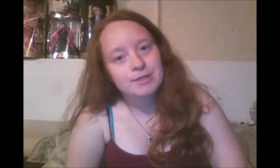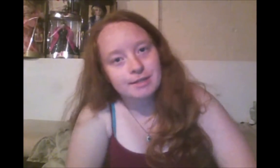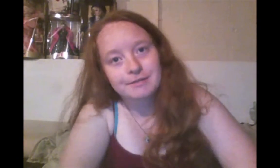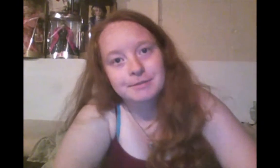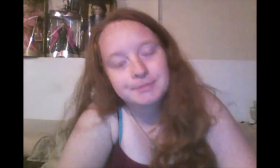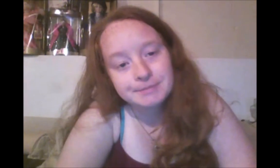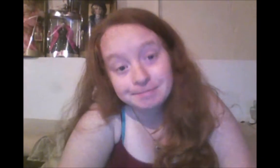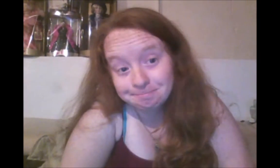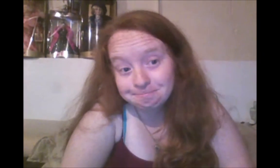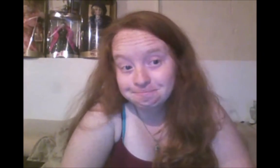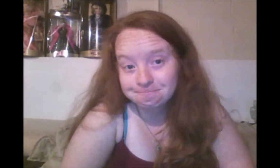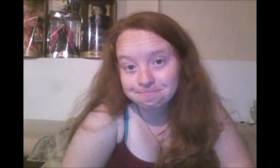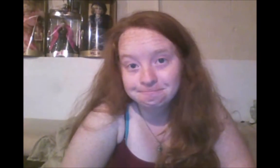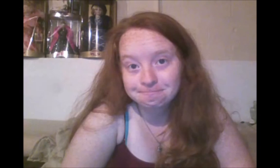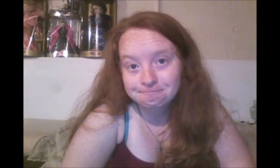live?